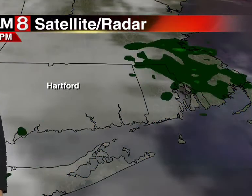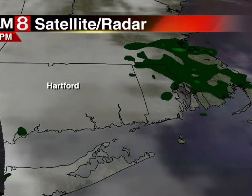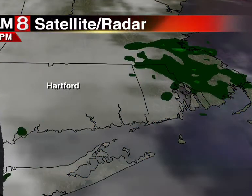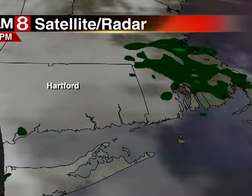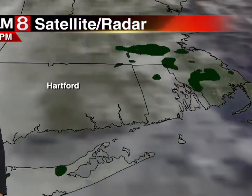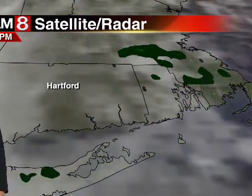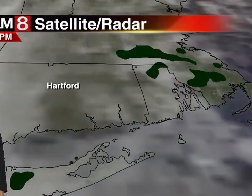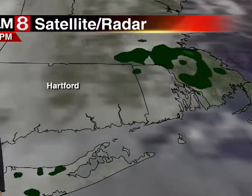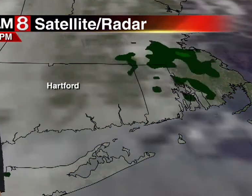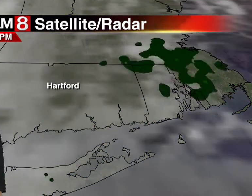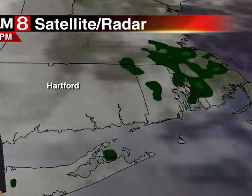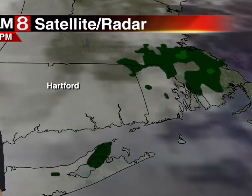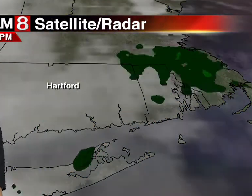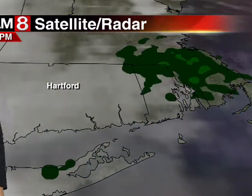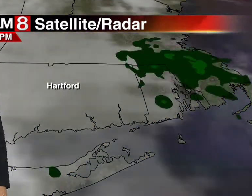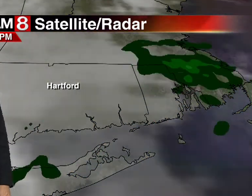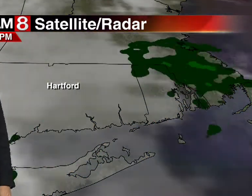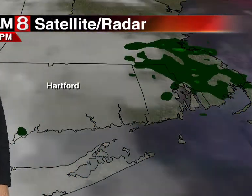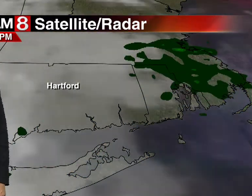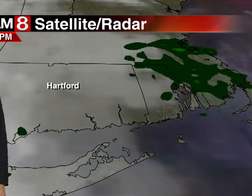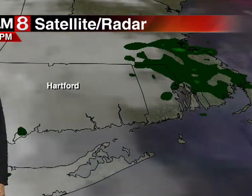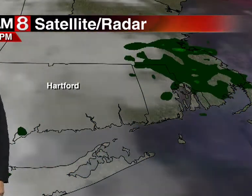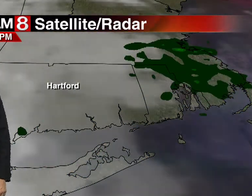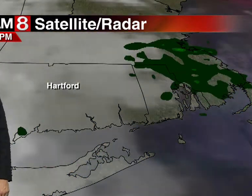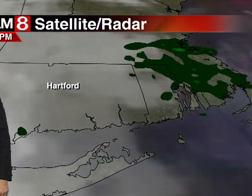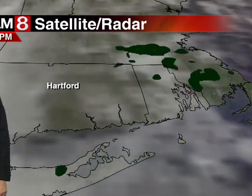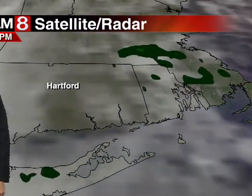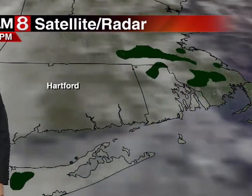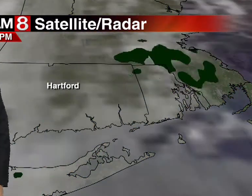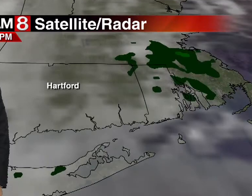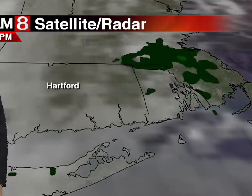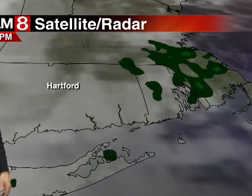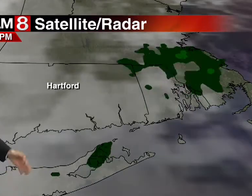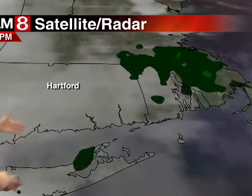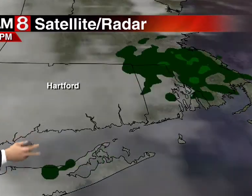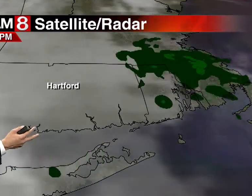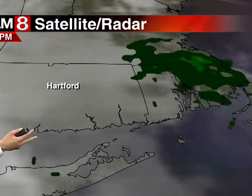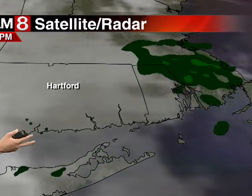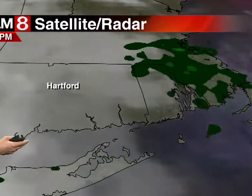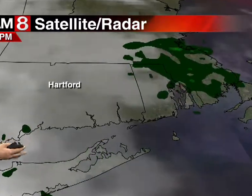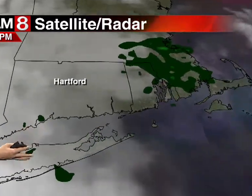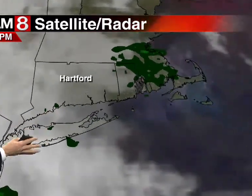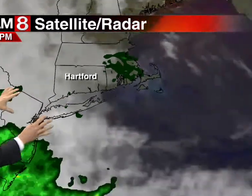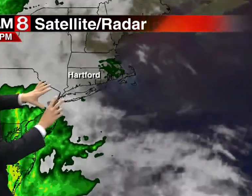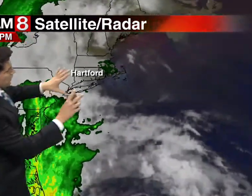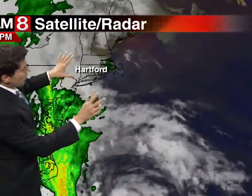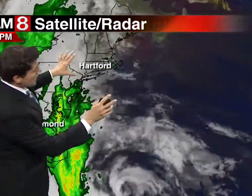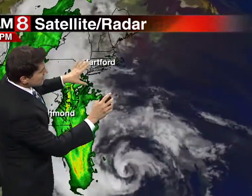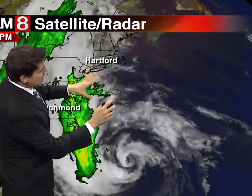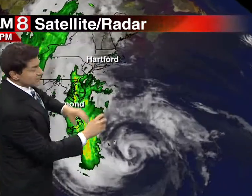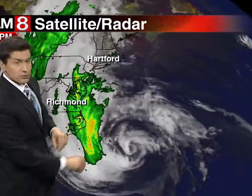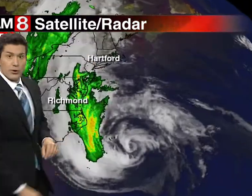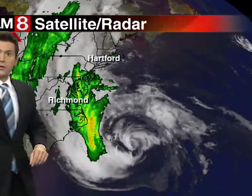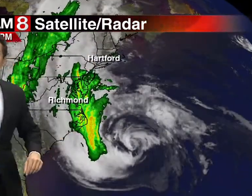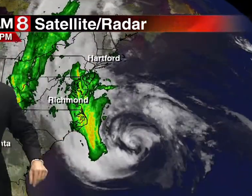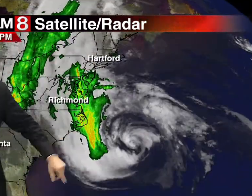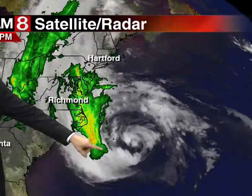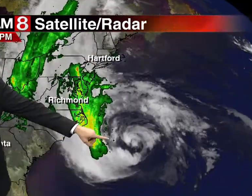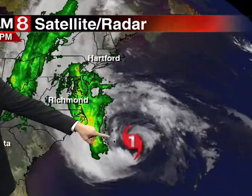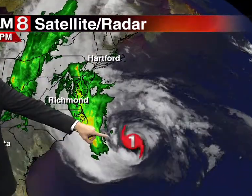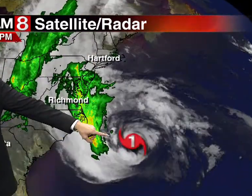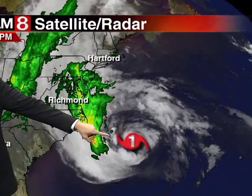the shoreline, we could be talking about winds approaching hurricane force, closing in on 80 degrees. For now, it is cloudy, a few isolated